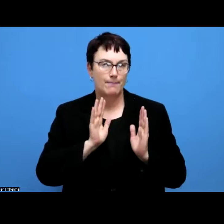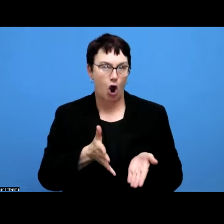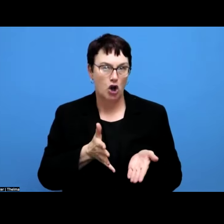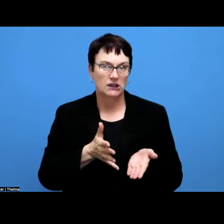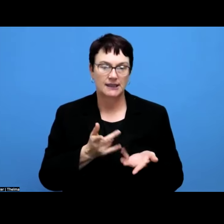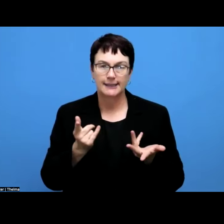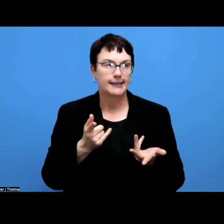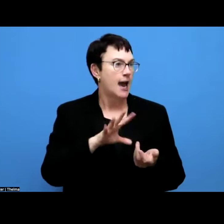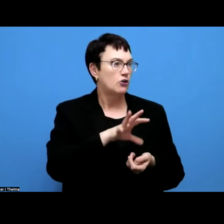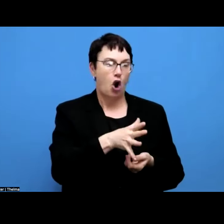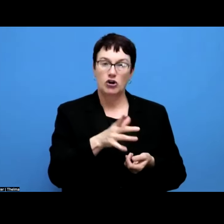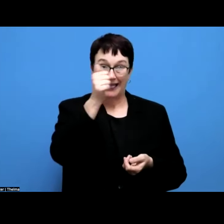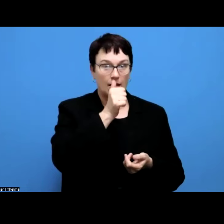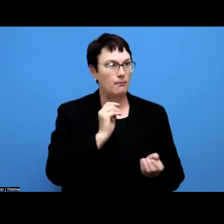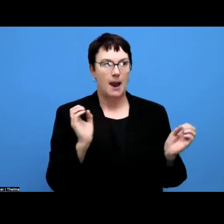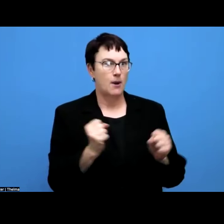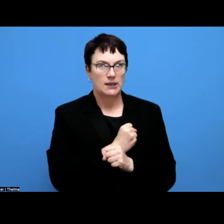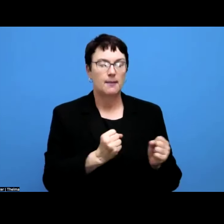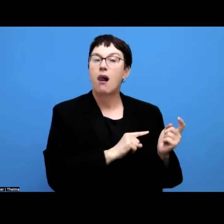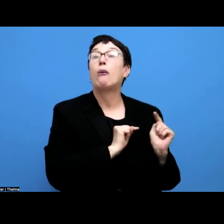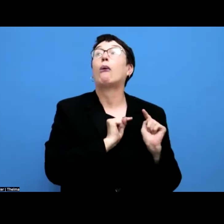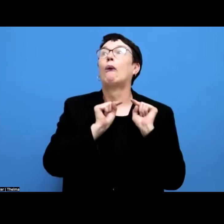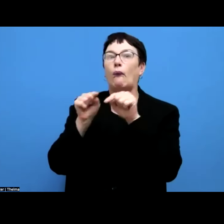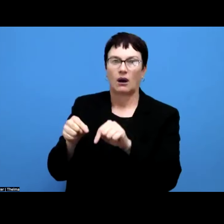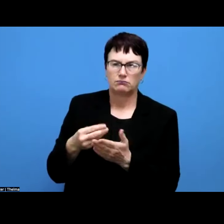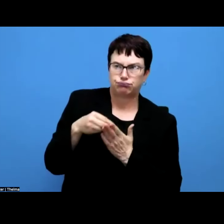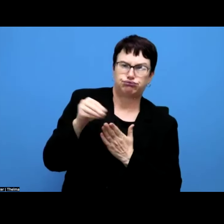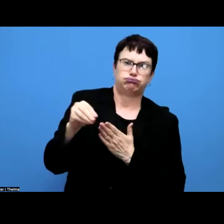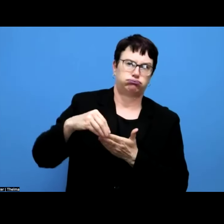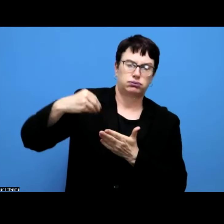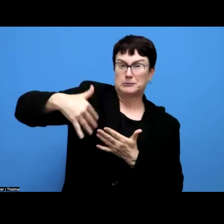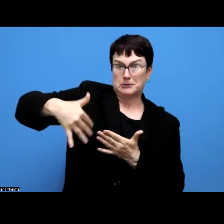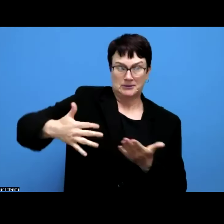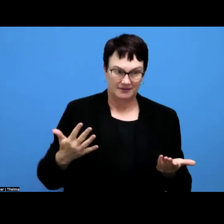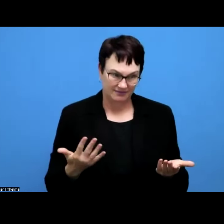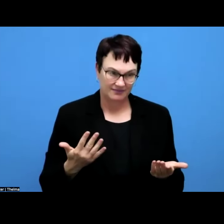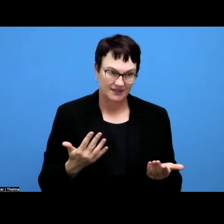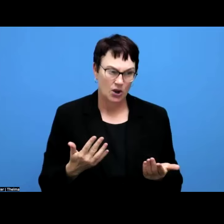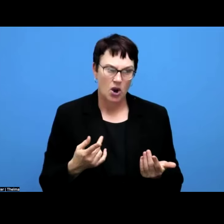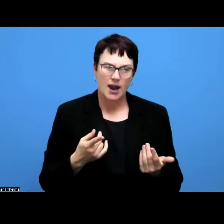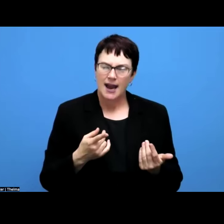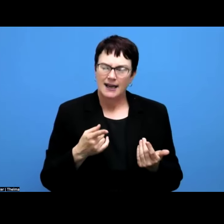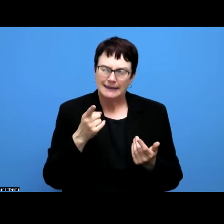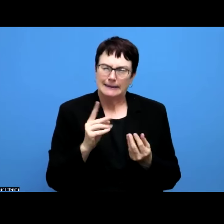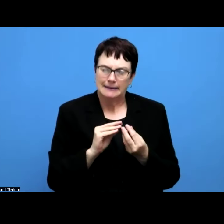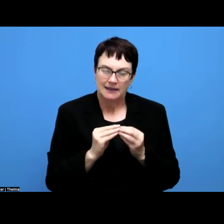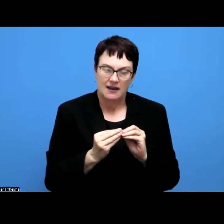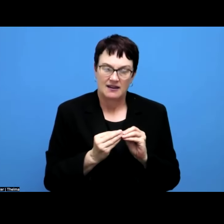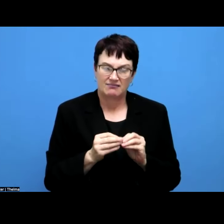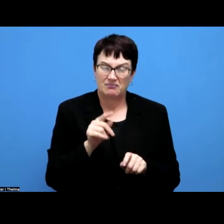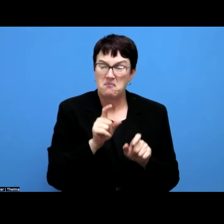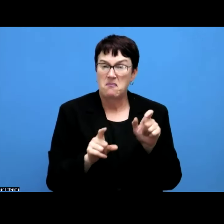The cost isn't just financial. When quality care is unaffordable, people are forced into unsafe